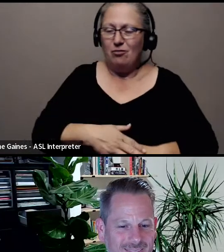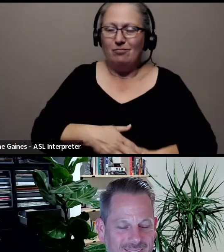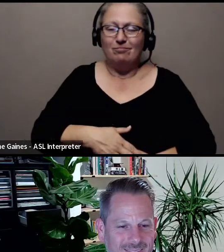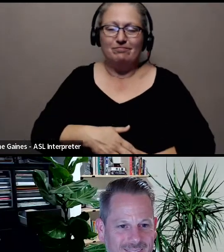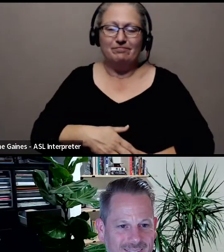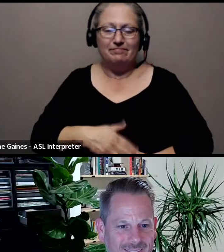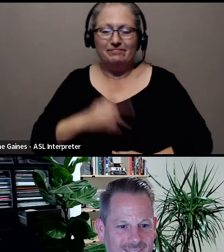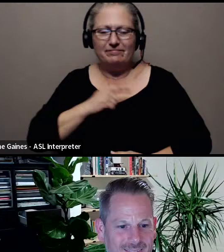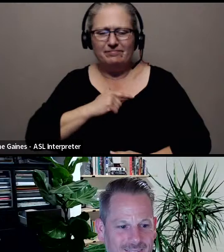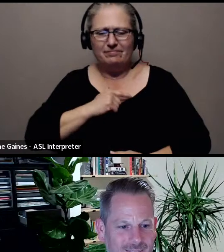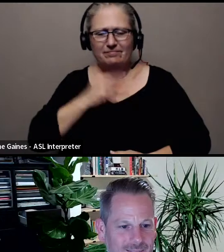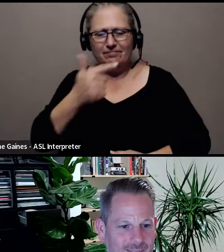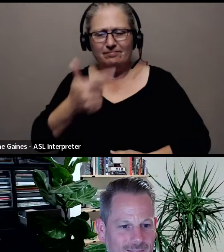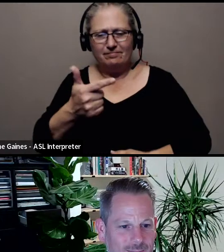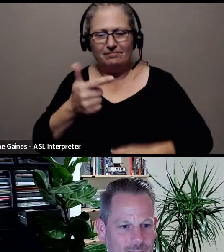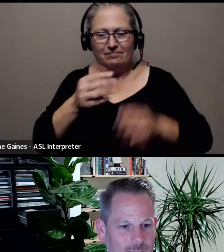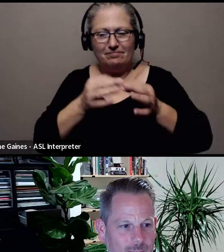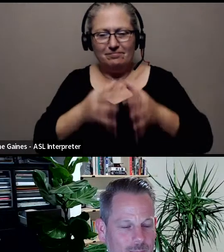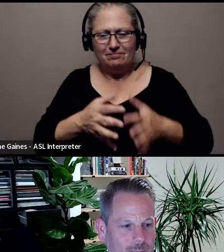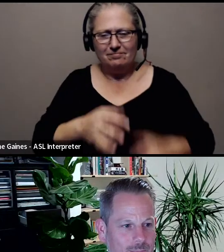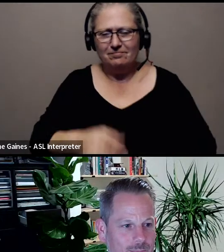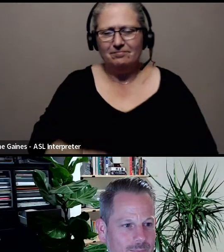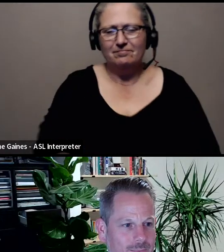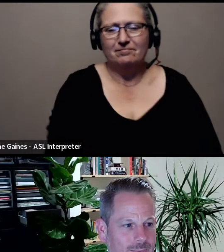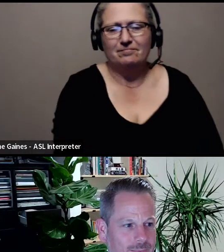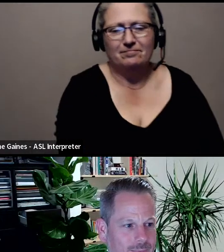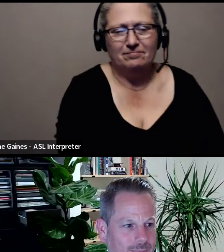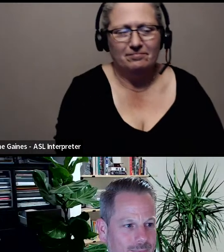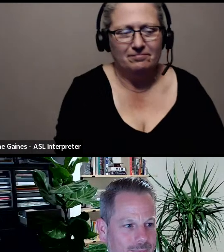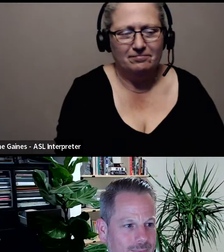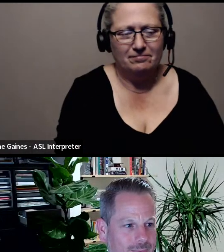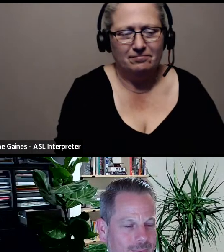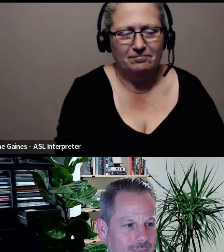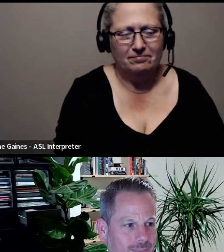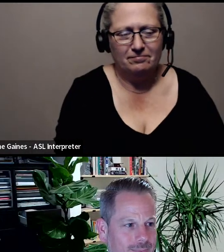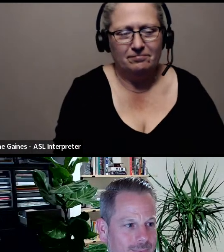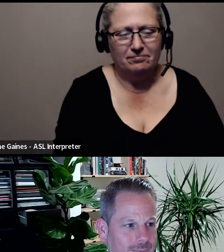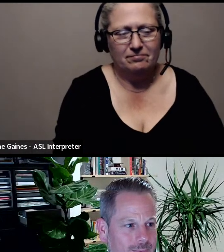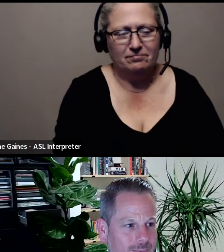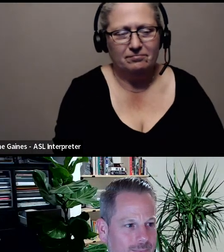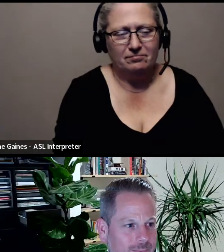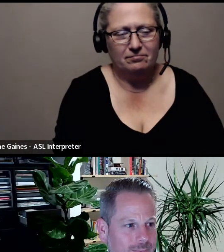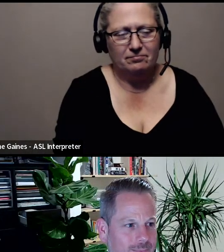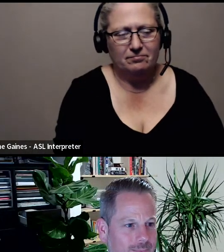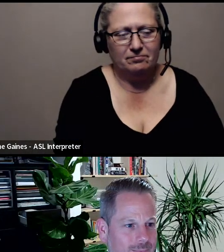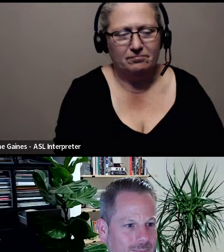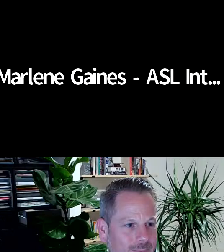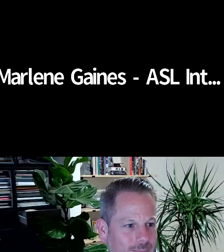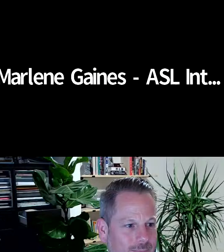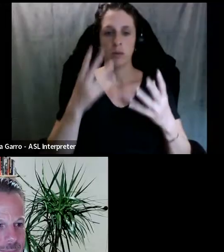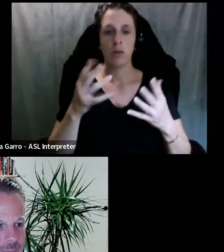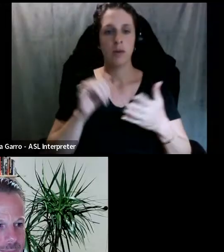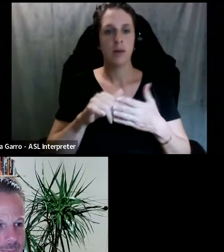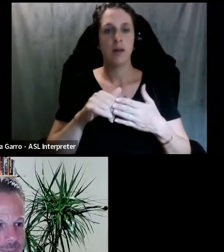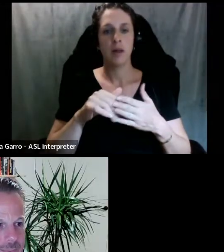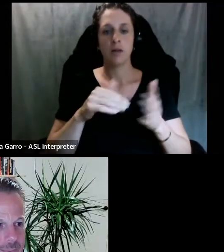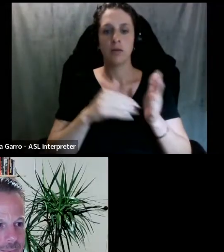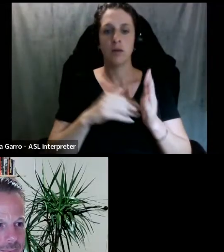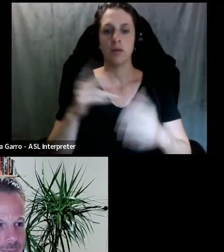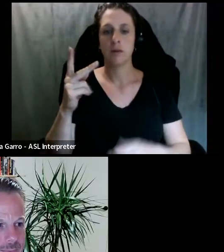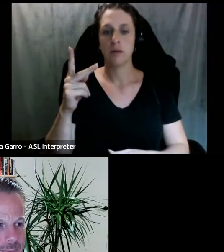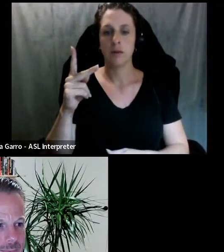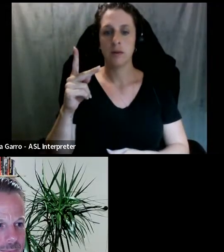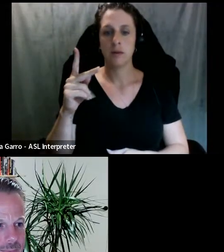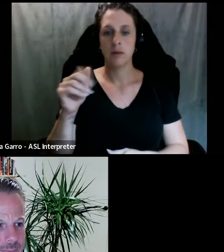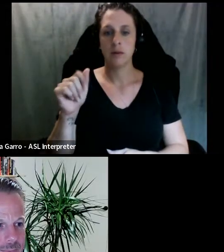night. I would like to just, as a point of privilege, note that Dr. Quintana and his team,